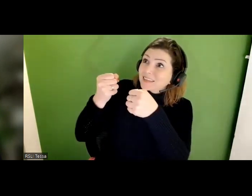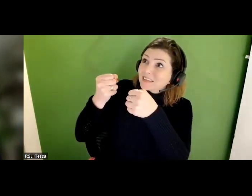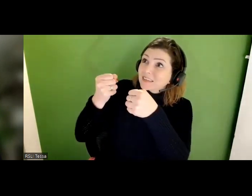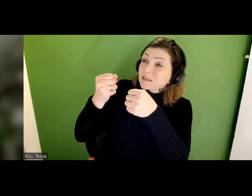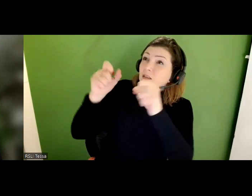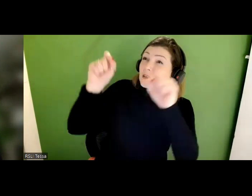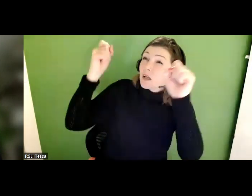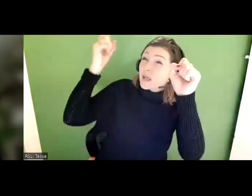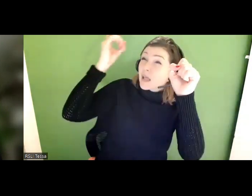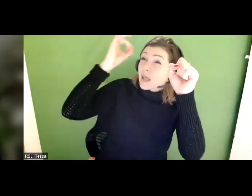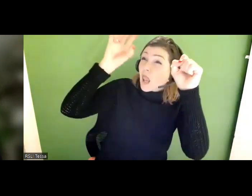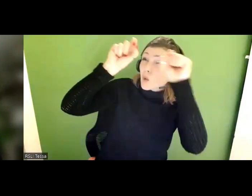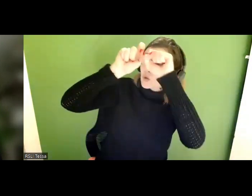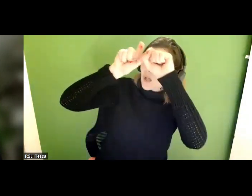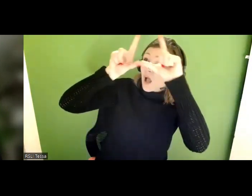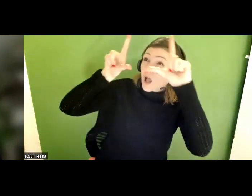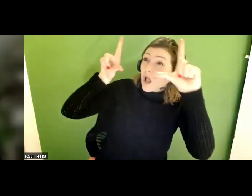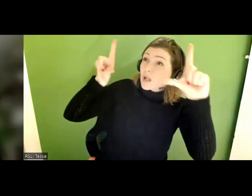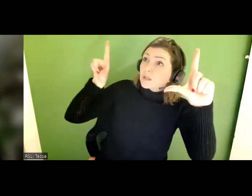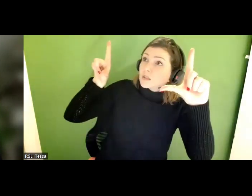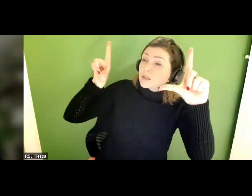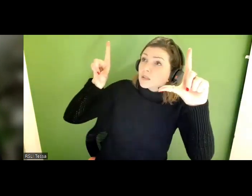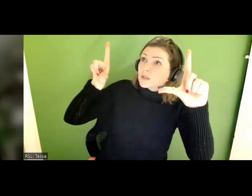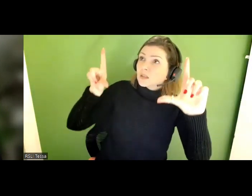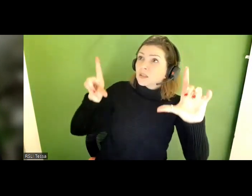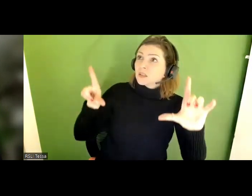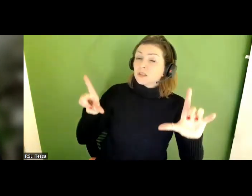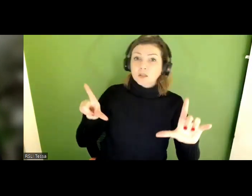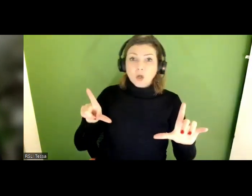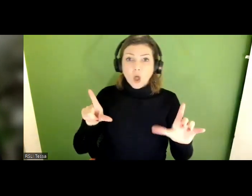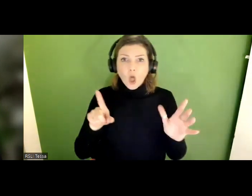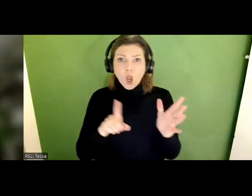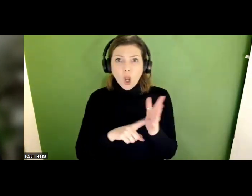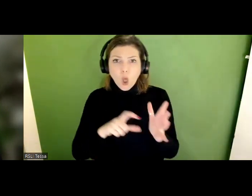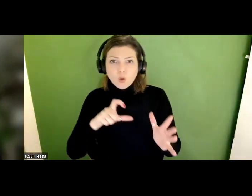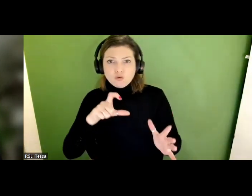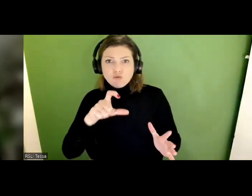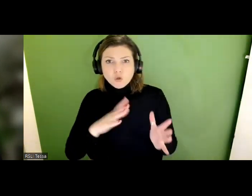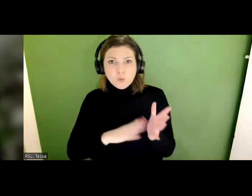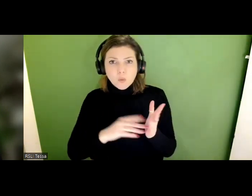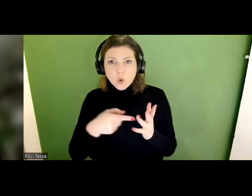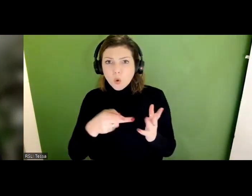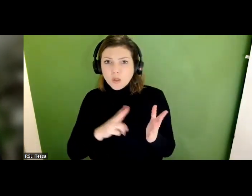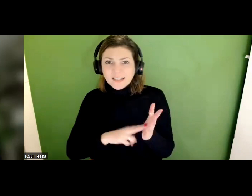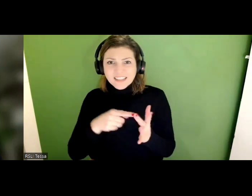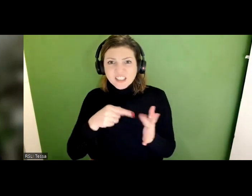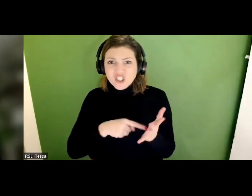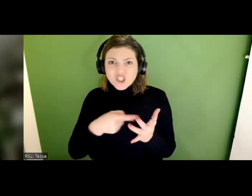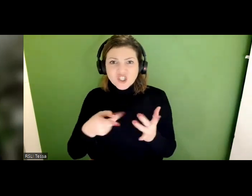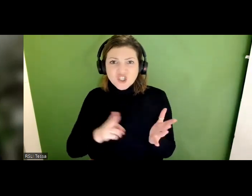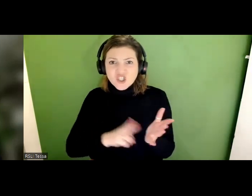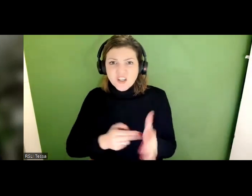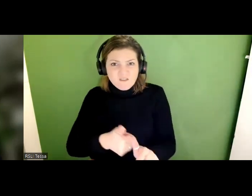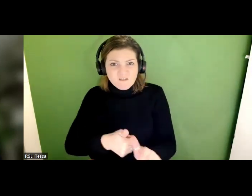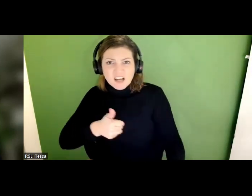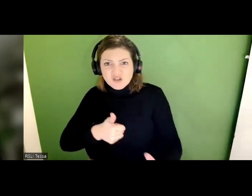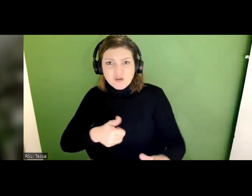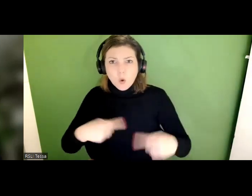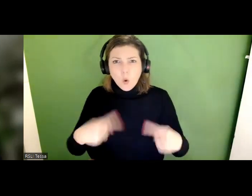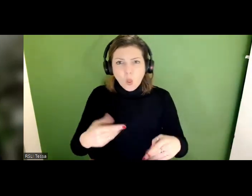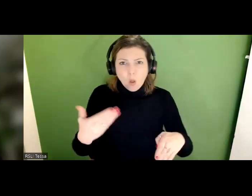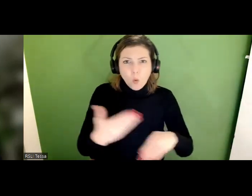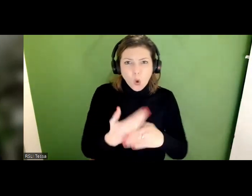big yellow sign hanging across them. Low Cross Munitions Factory. Authorised workers only.